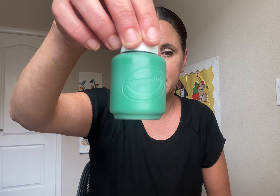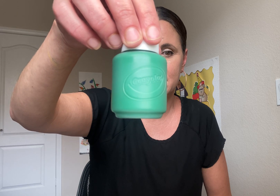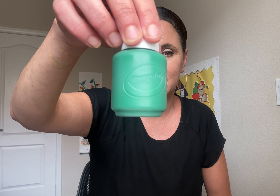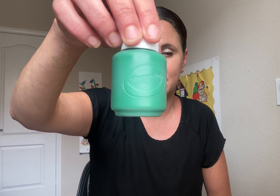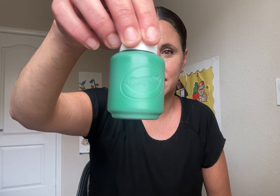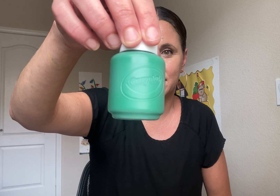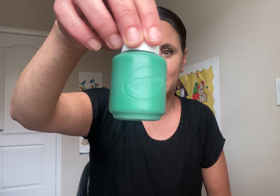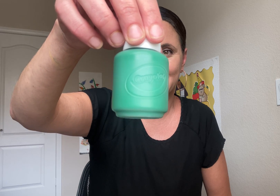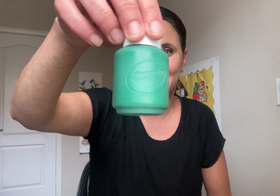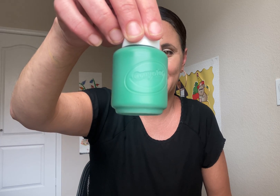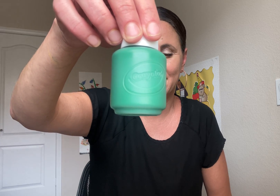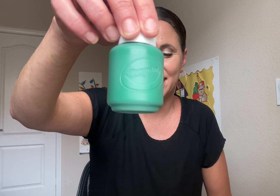is?